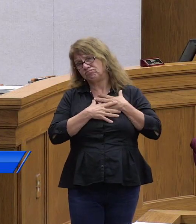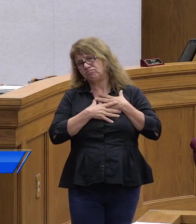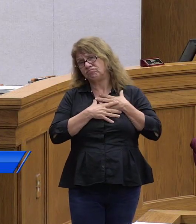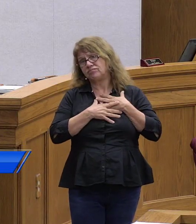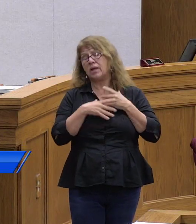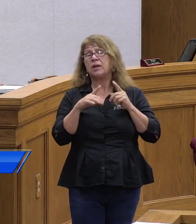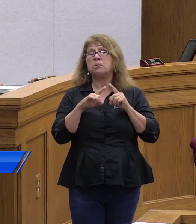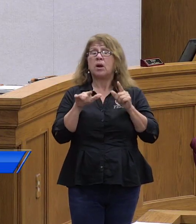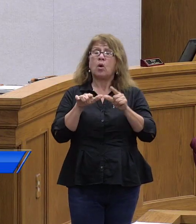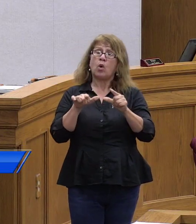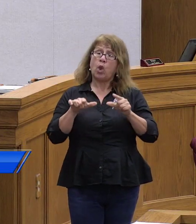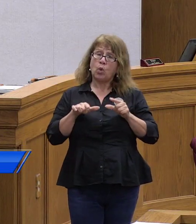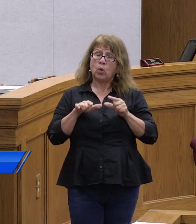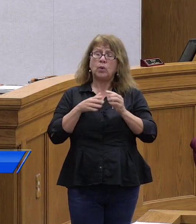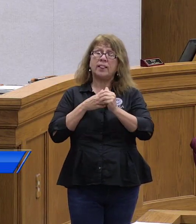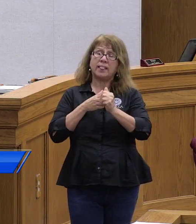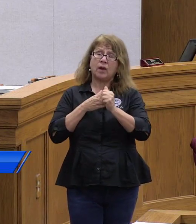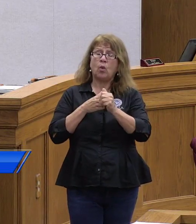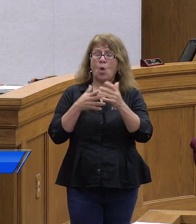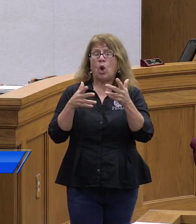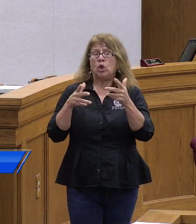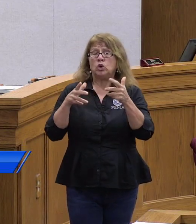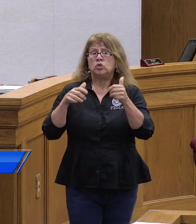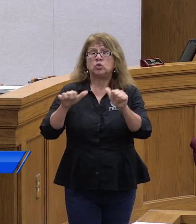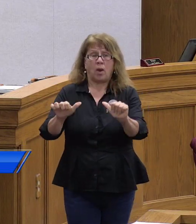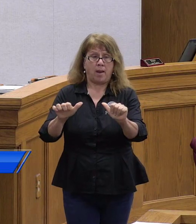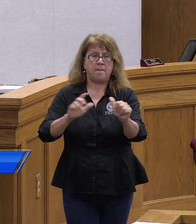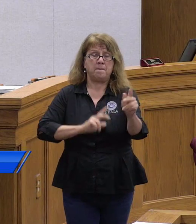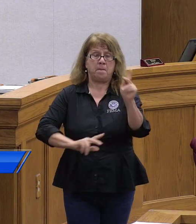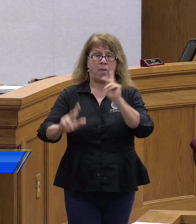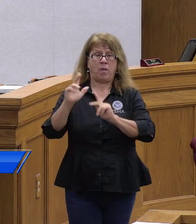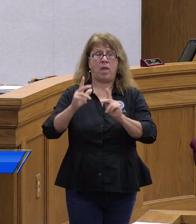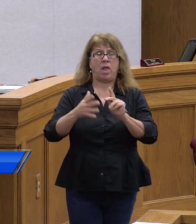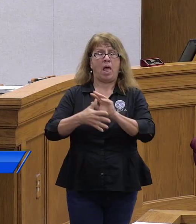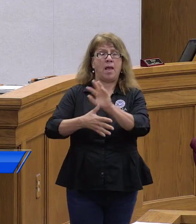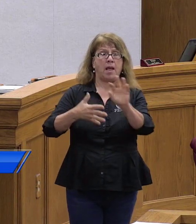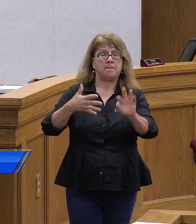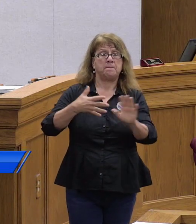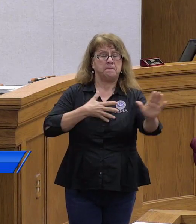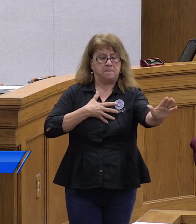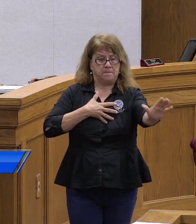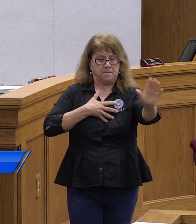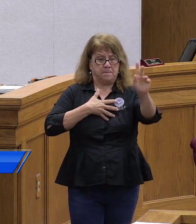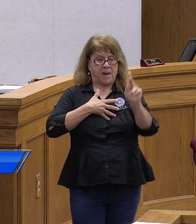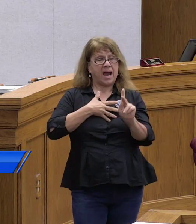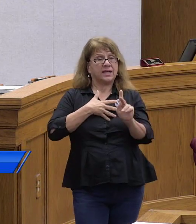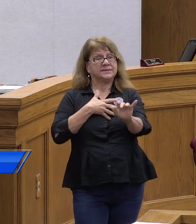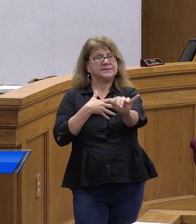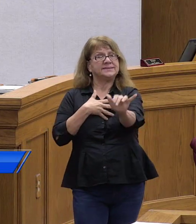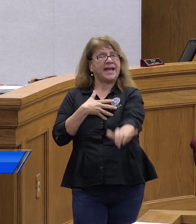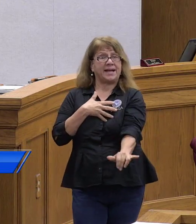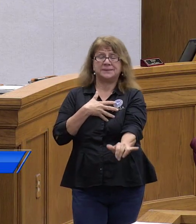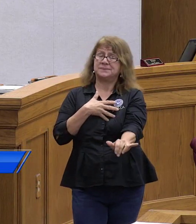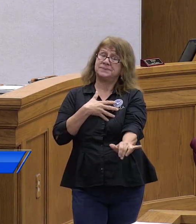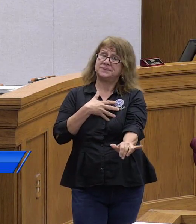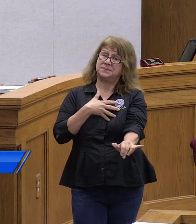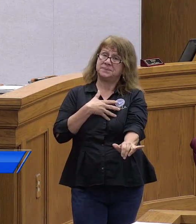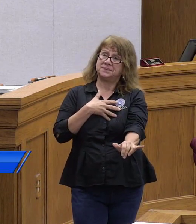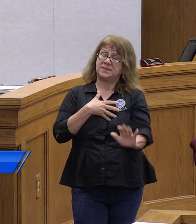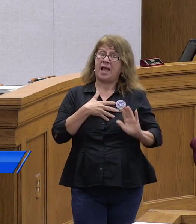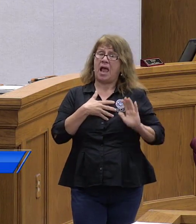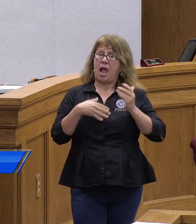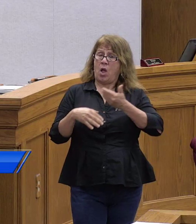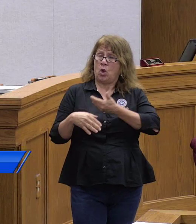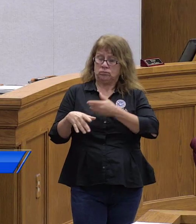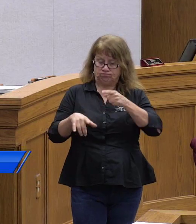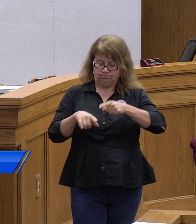leadership, we're going to do everything we can to make sure that people do have an option to come back to this community, because that's what makes it great, is our